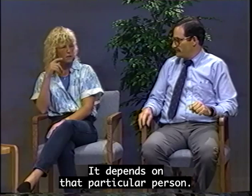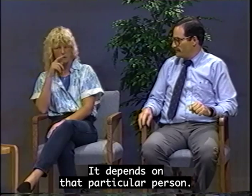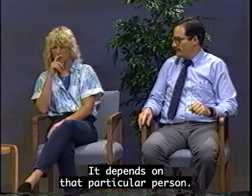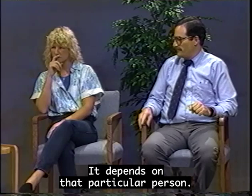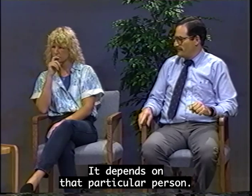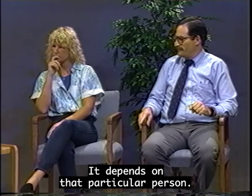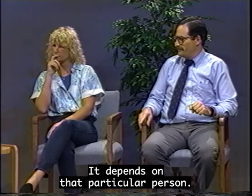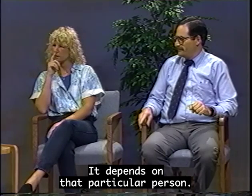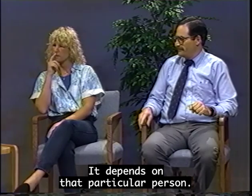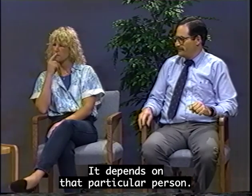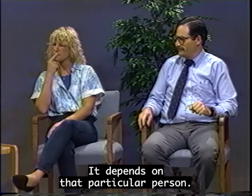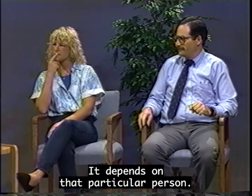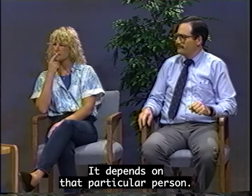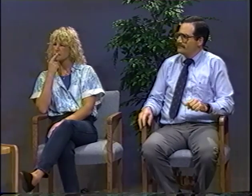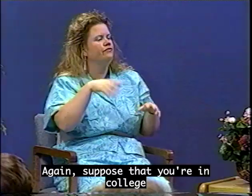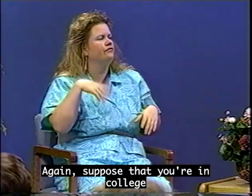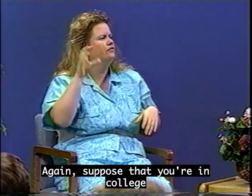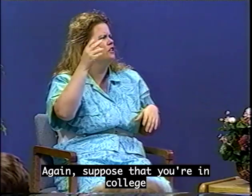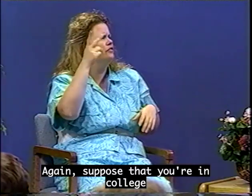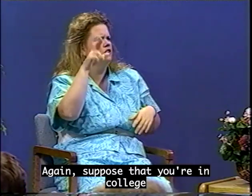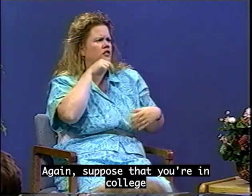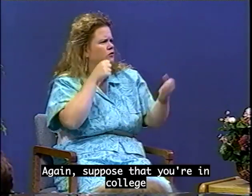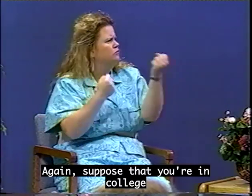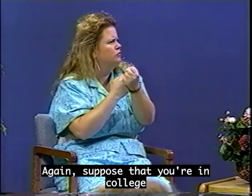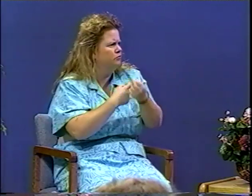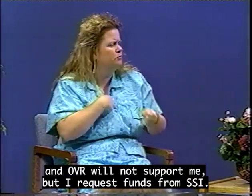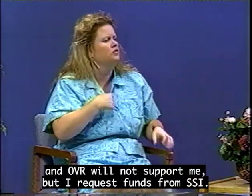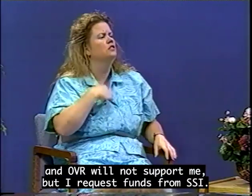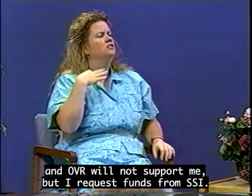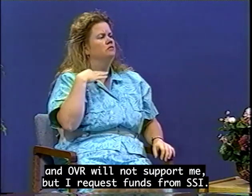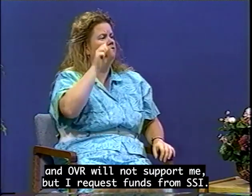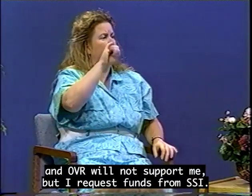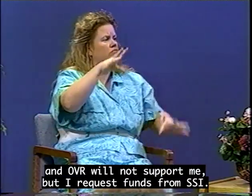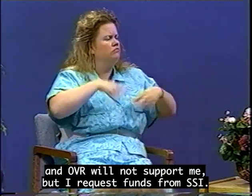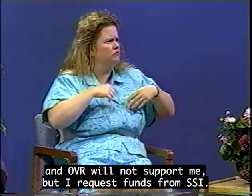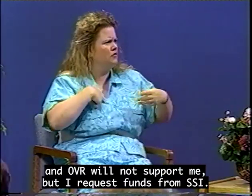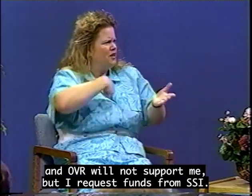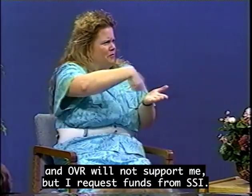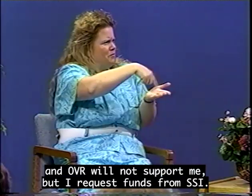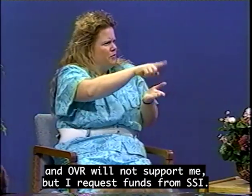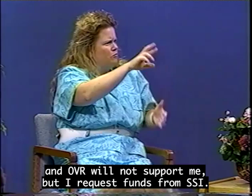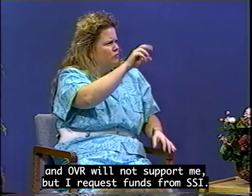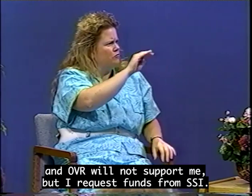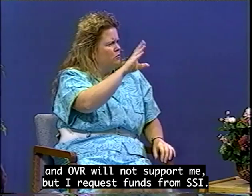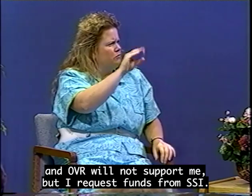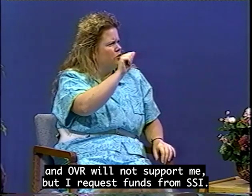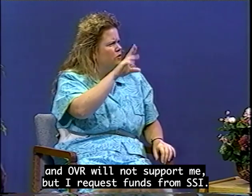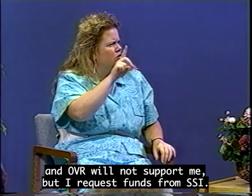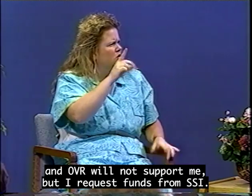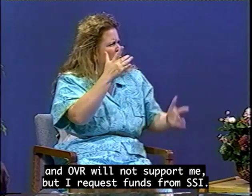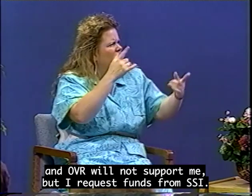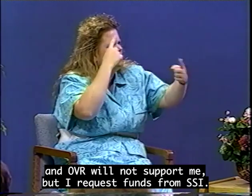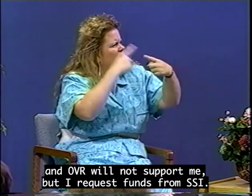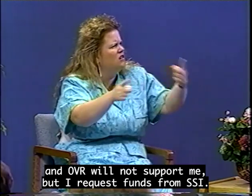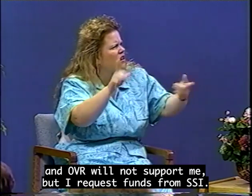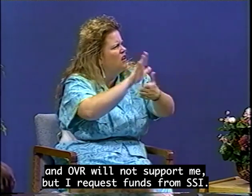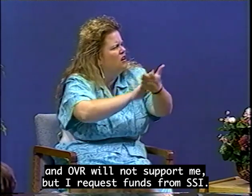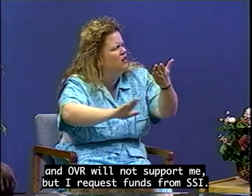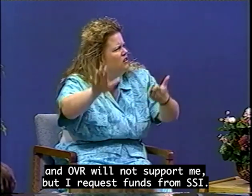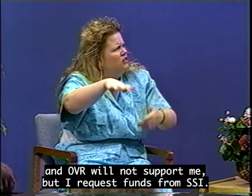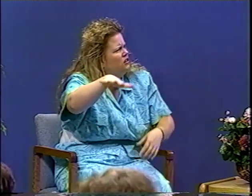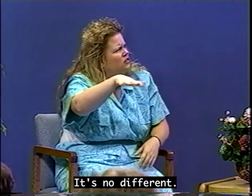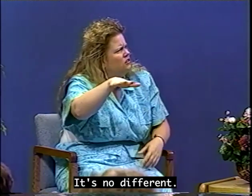It depends on that particular person. Again, suppose that you're in college and OVR will not support me, but I request funds